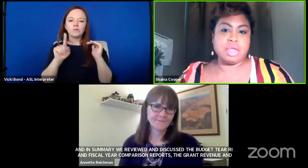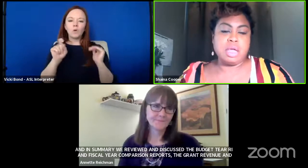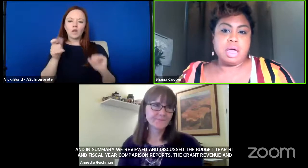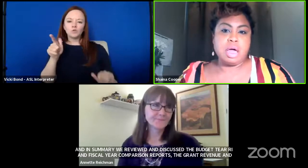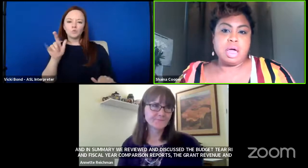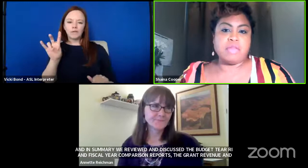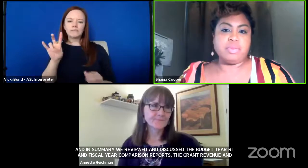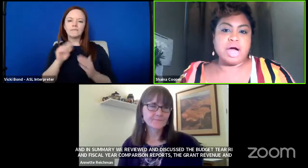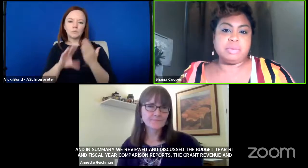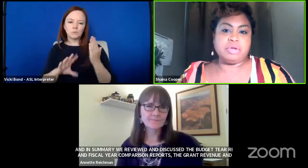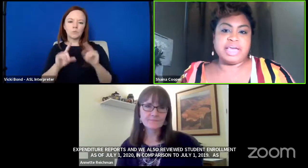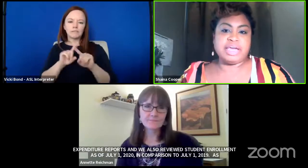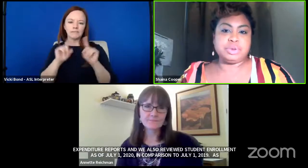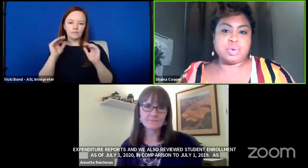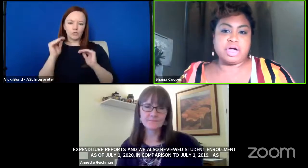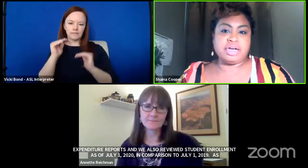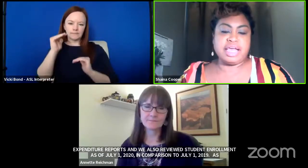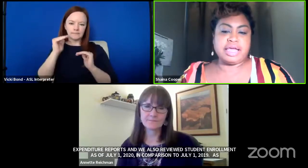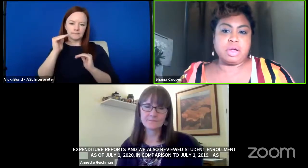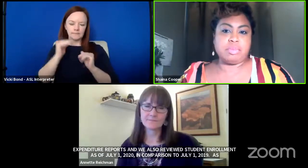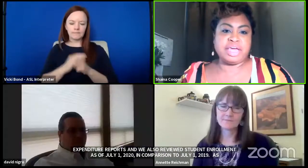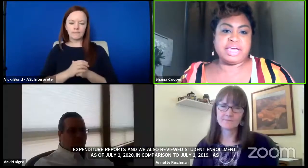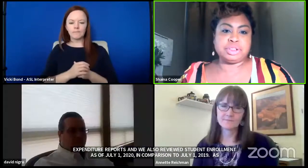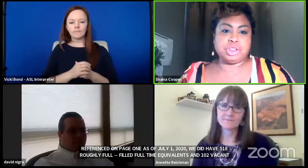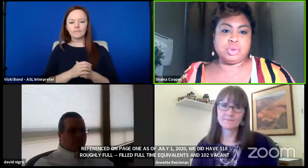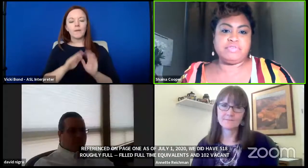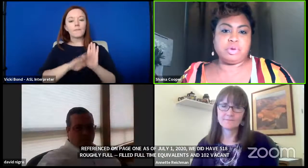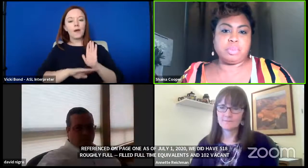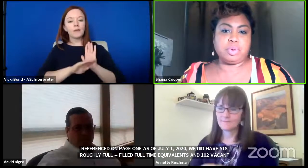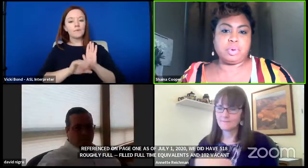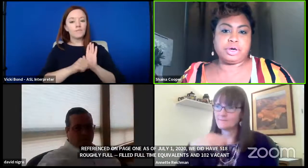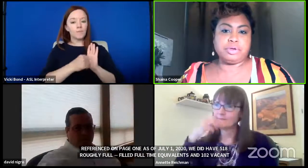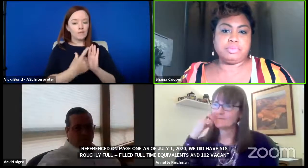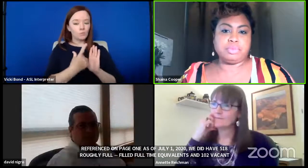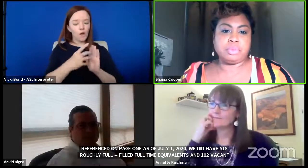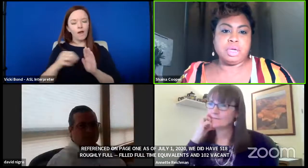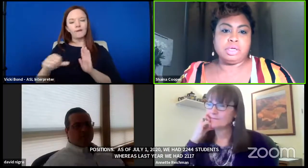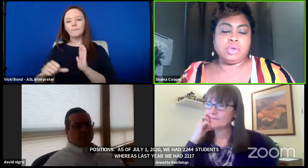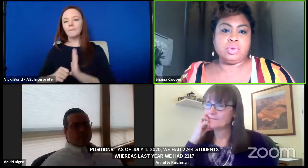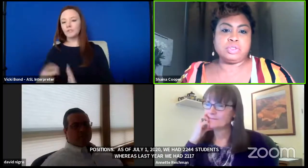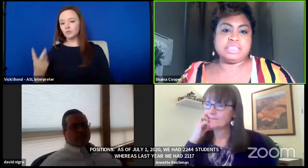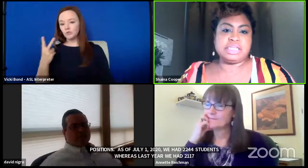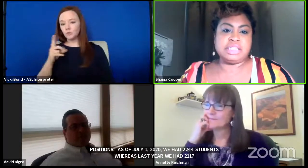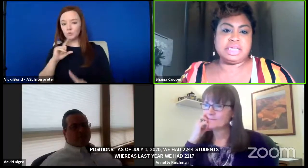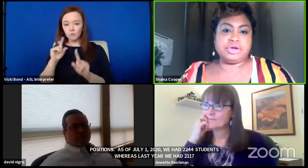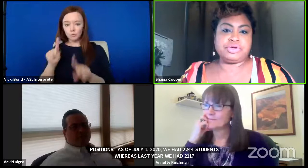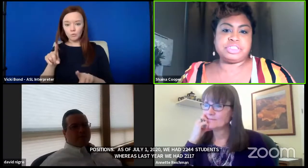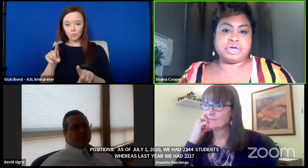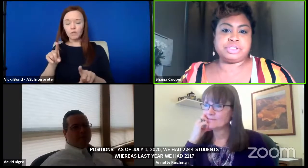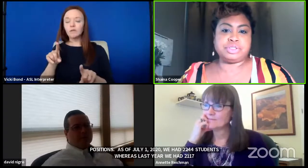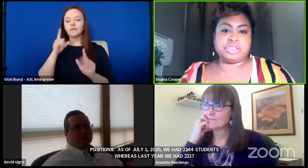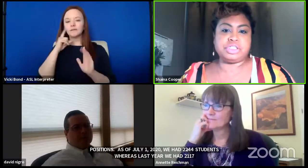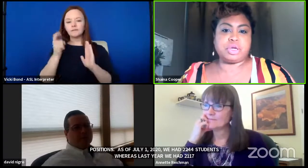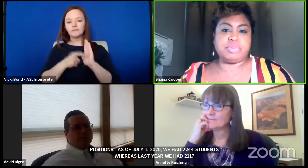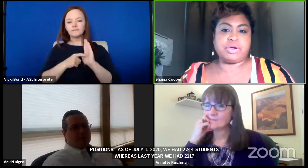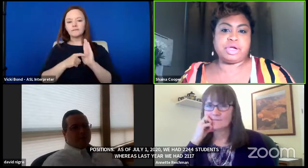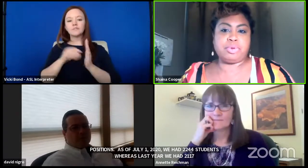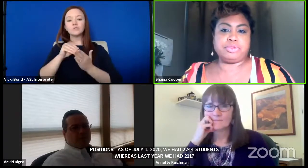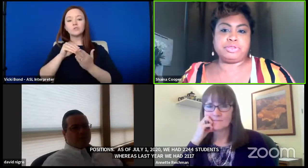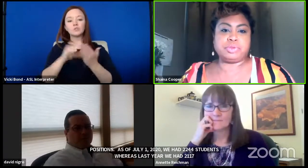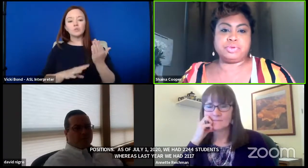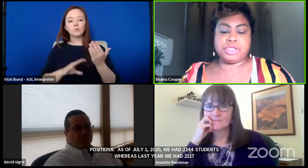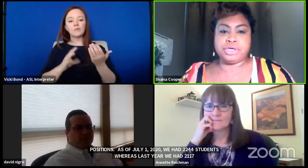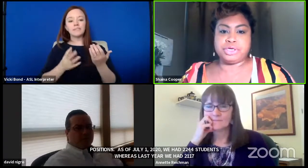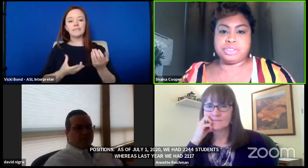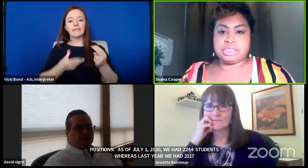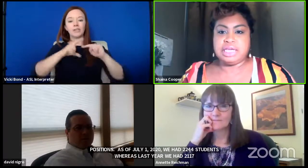students. On the bottom of page 1 and on page 2 of the report, you will see the increase in our students comparing